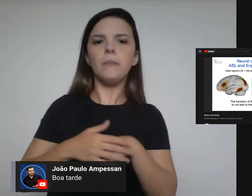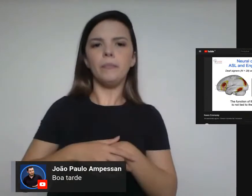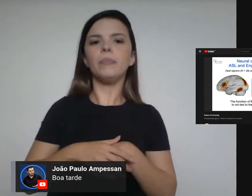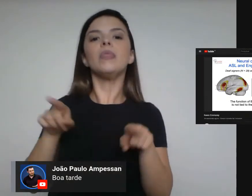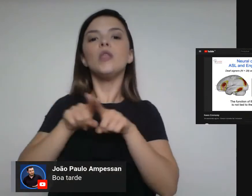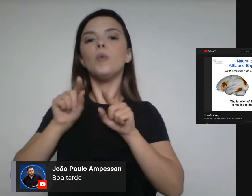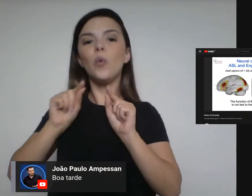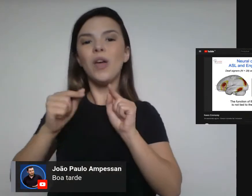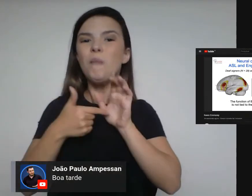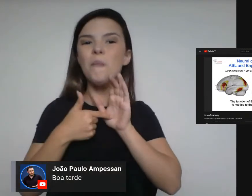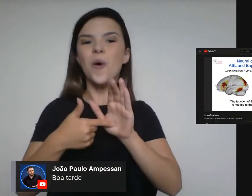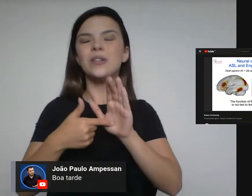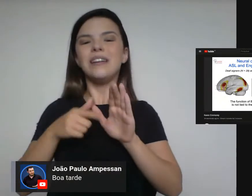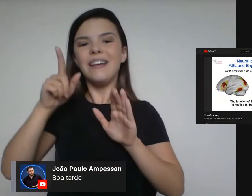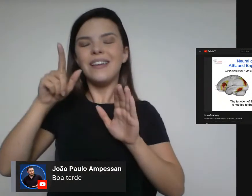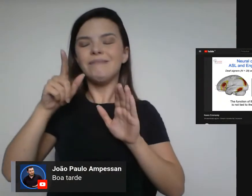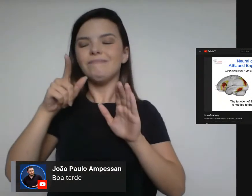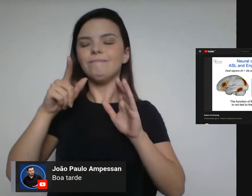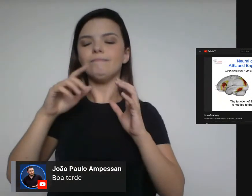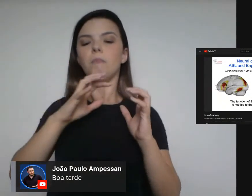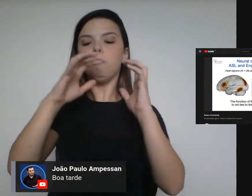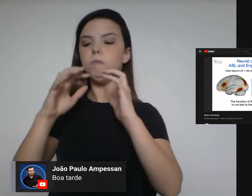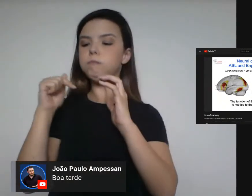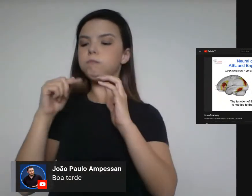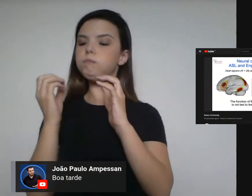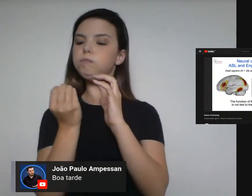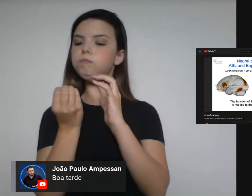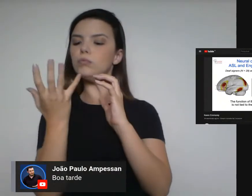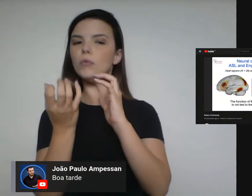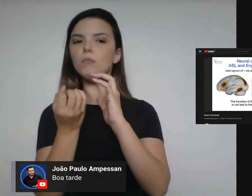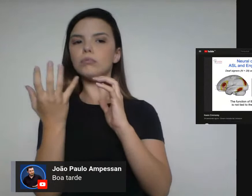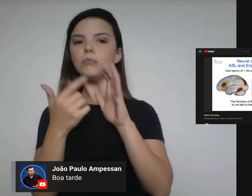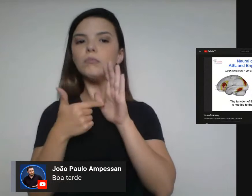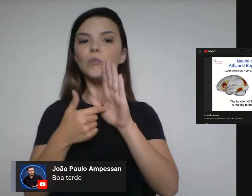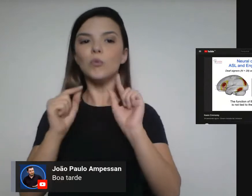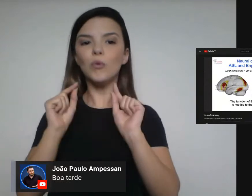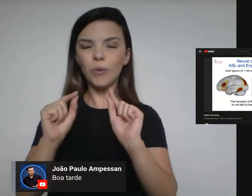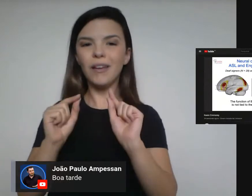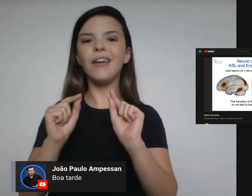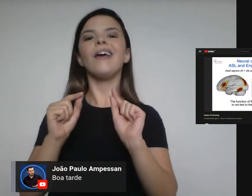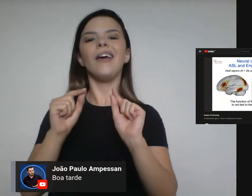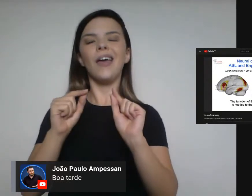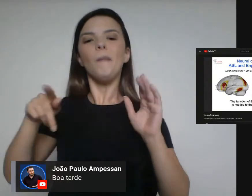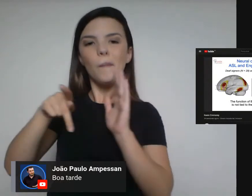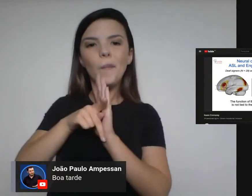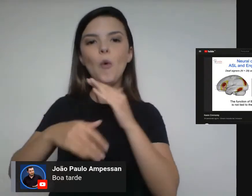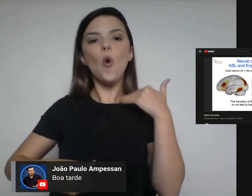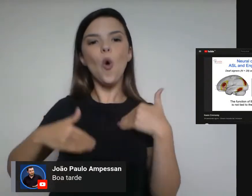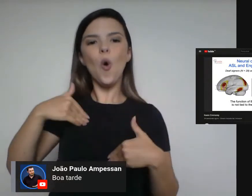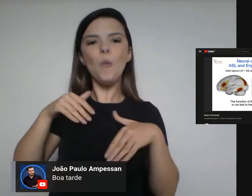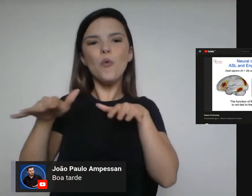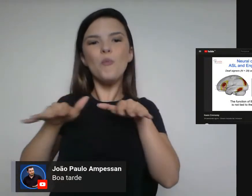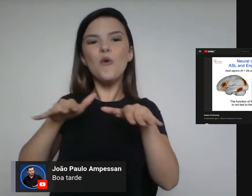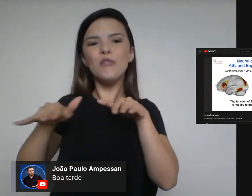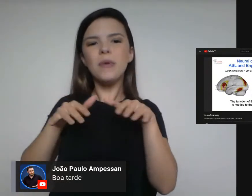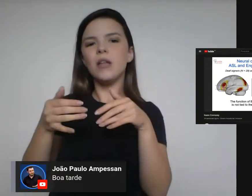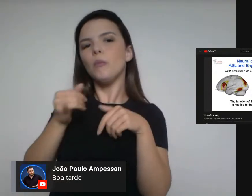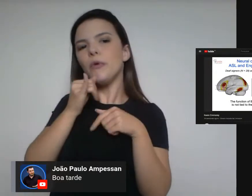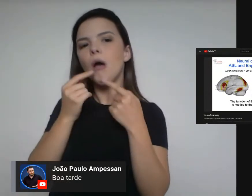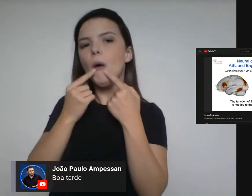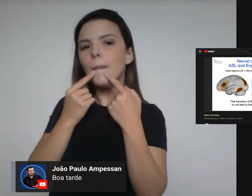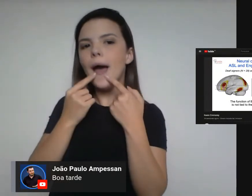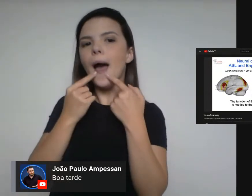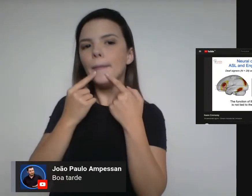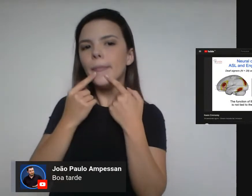representations of the oral facial articulators, the lips, the tongue, And despite the fact that Broca's